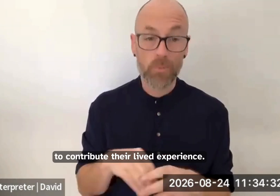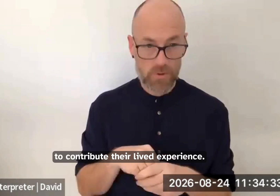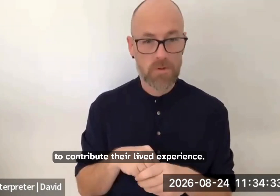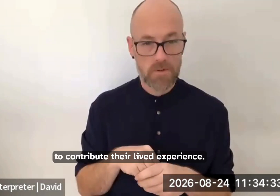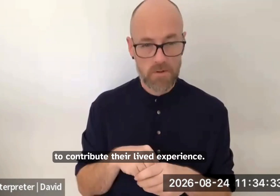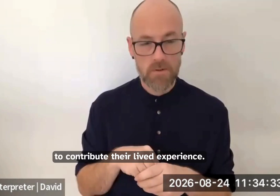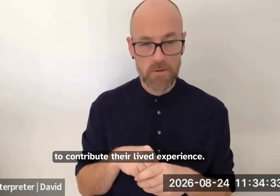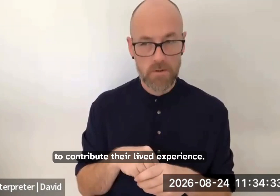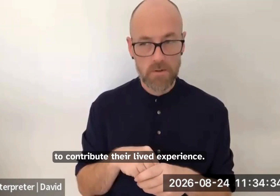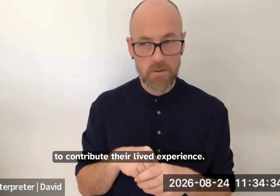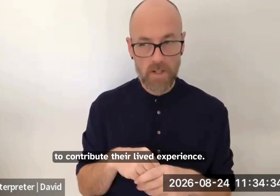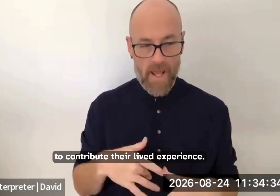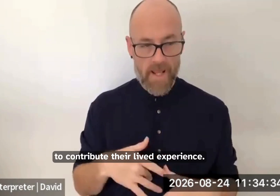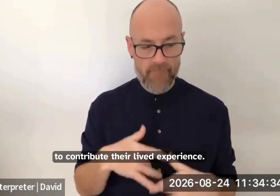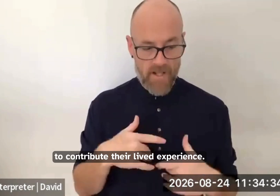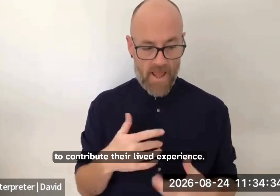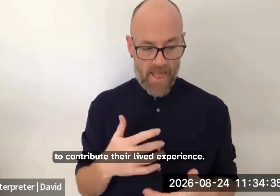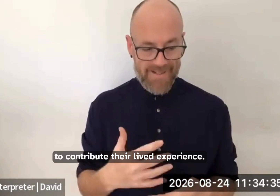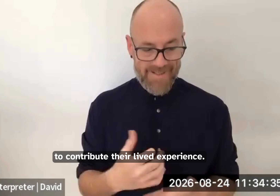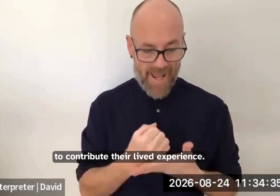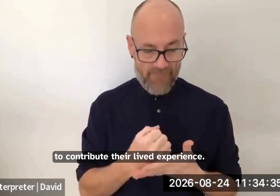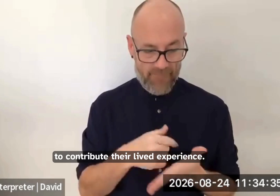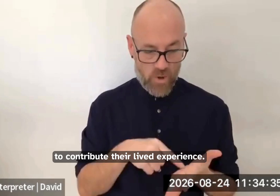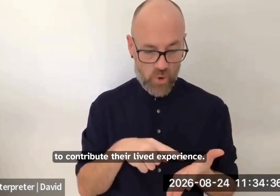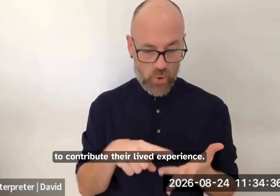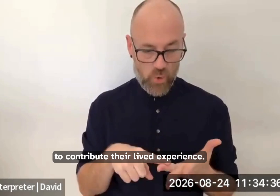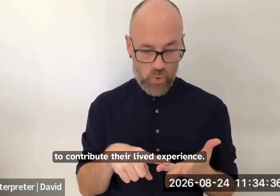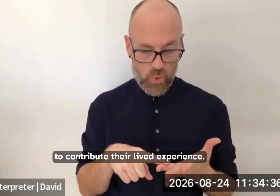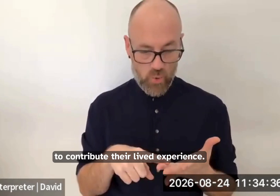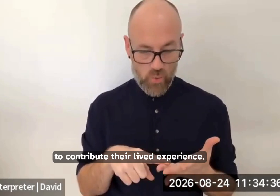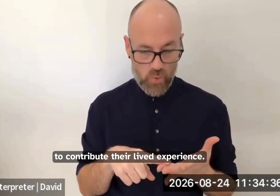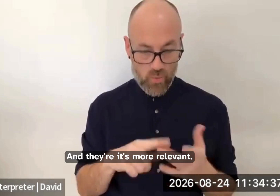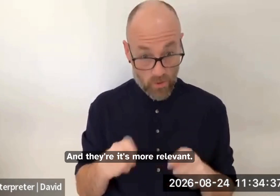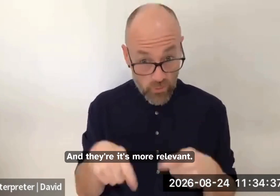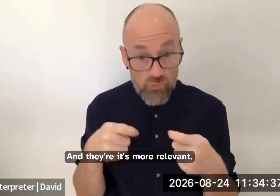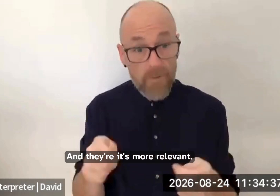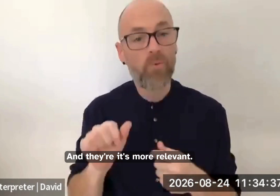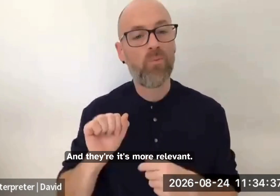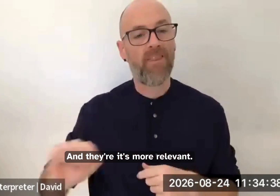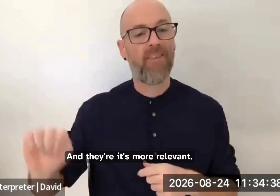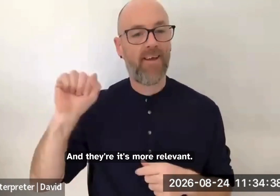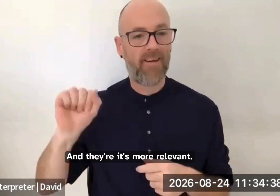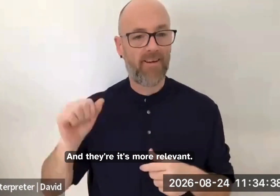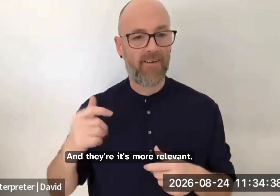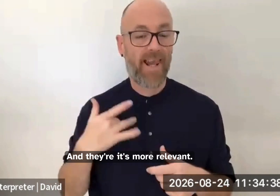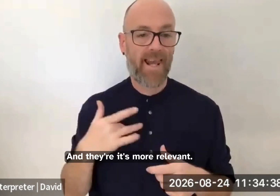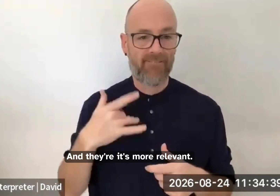to contribute their lived experience and